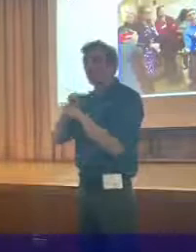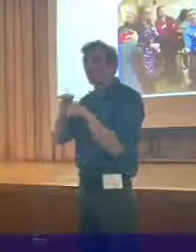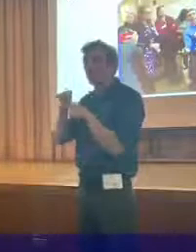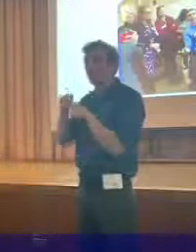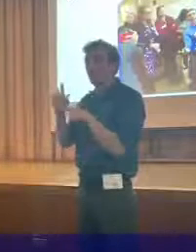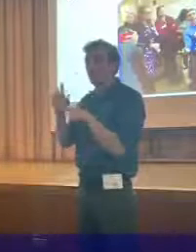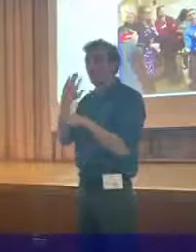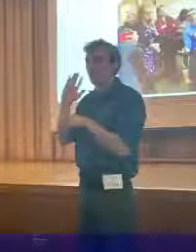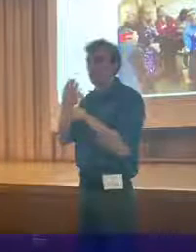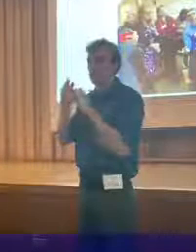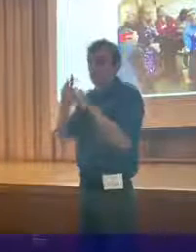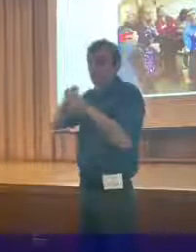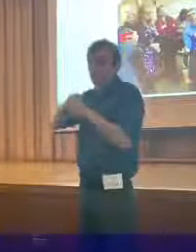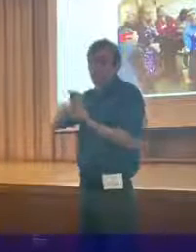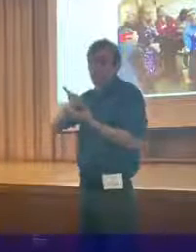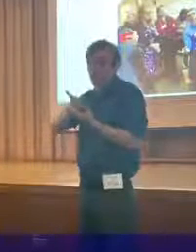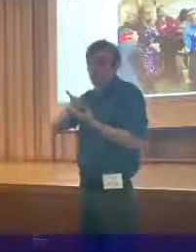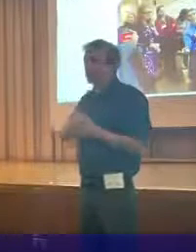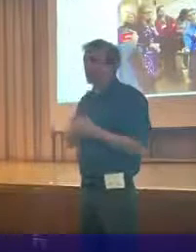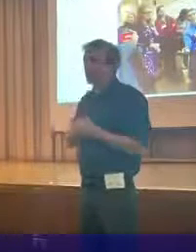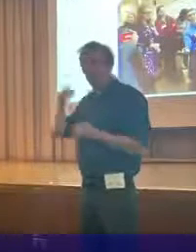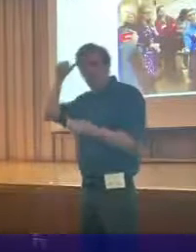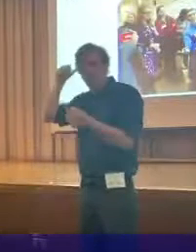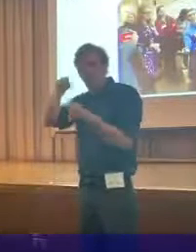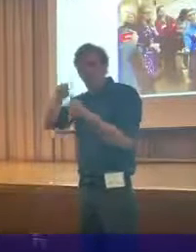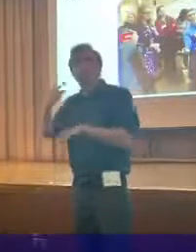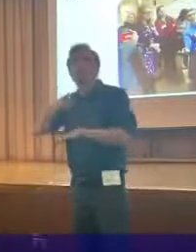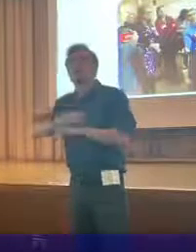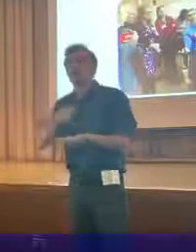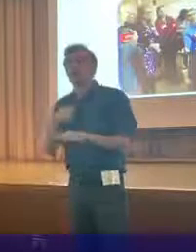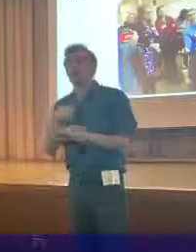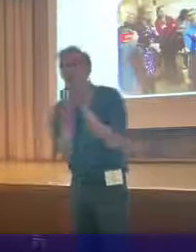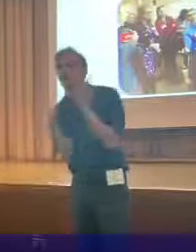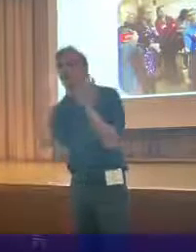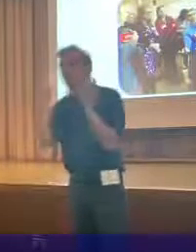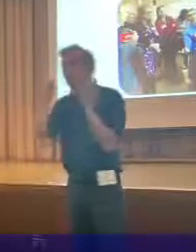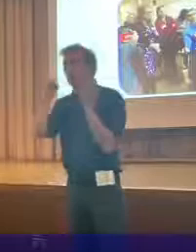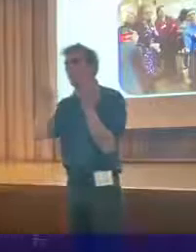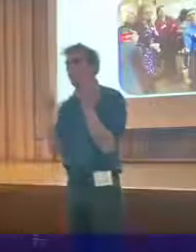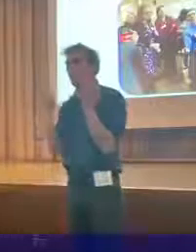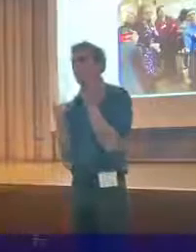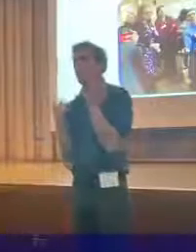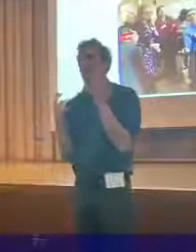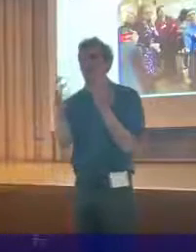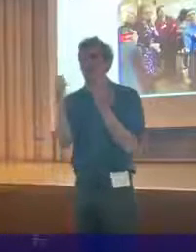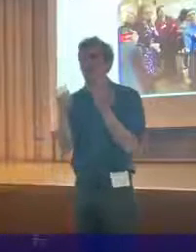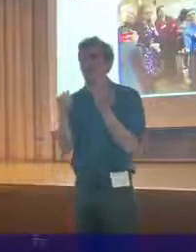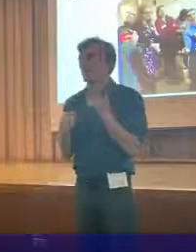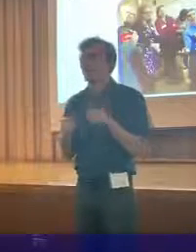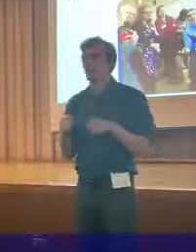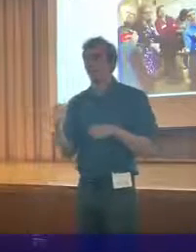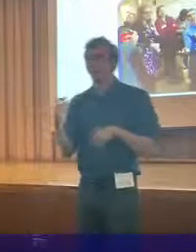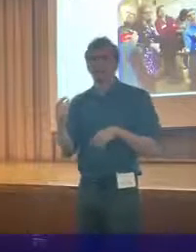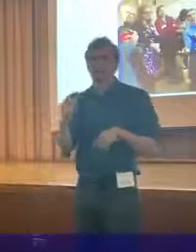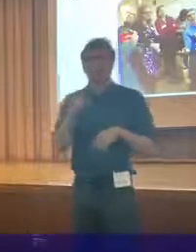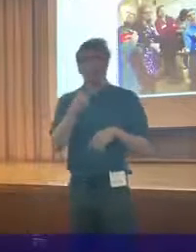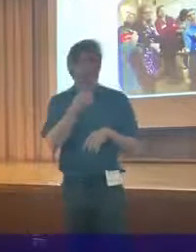that he was at our office, and I was opening the door for him to leave, and I said, thanks for coming in today, Chad. He said, no, thank